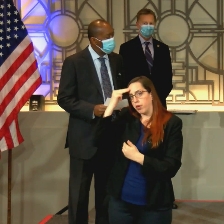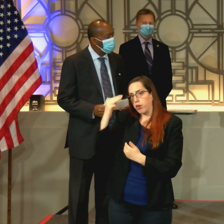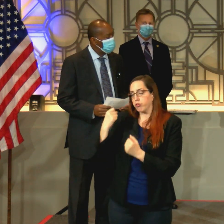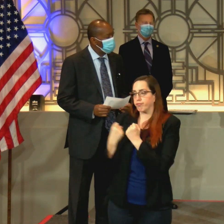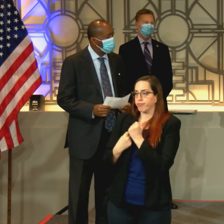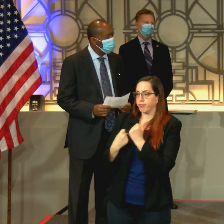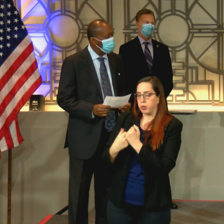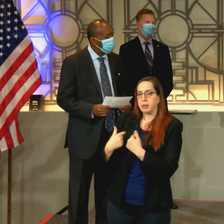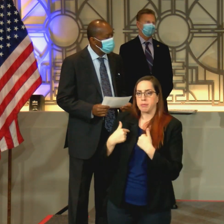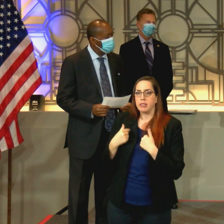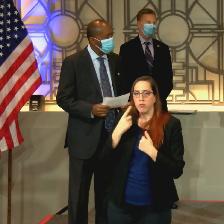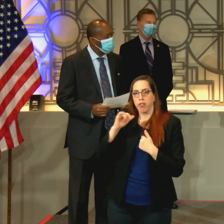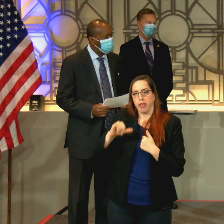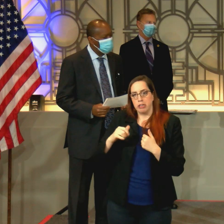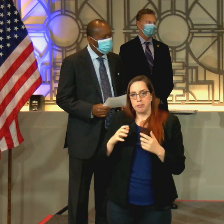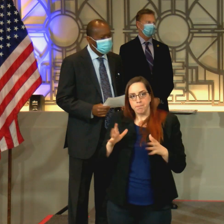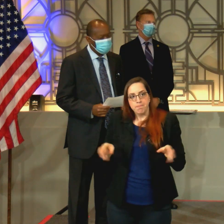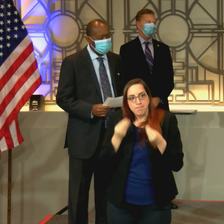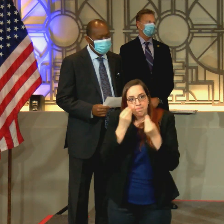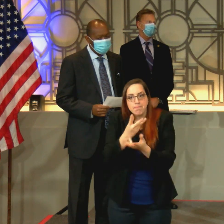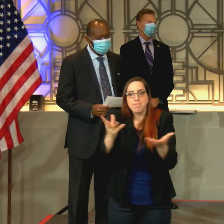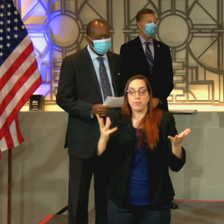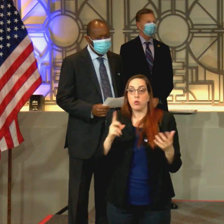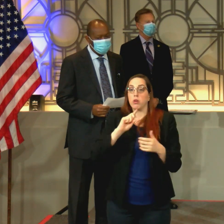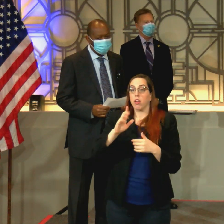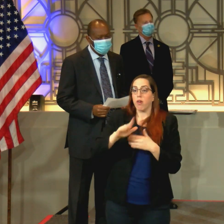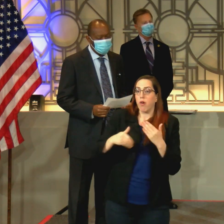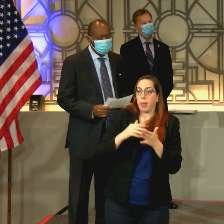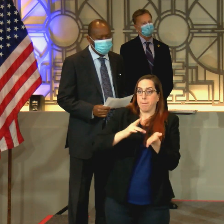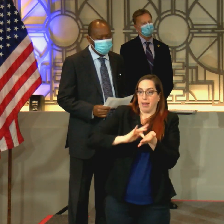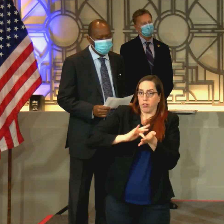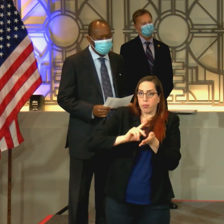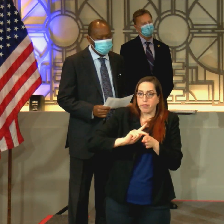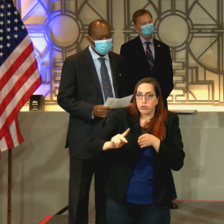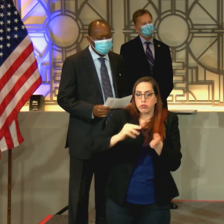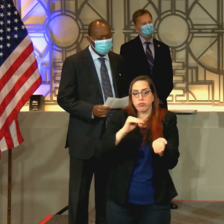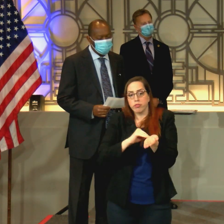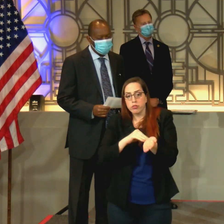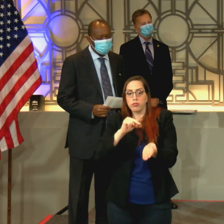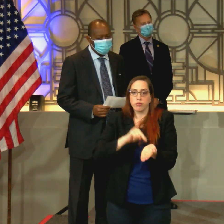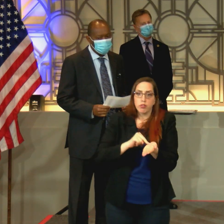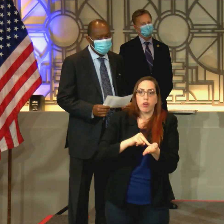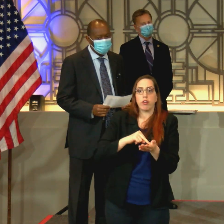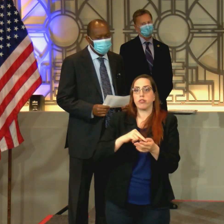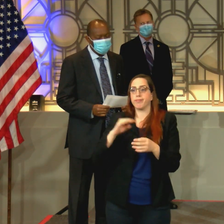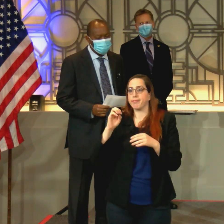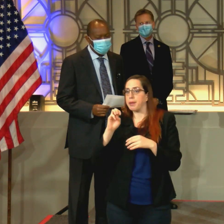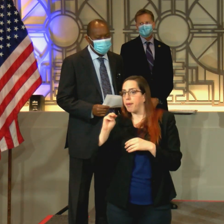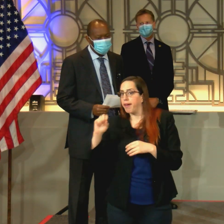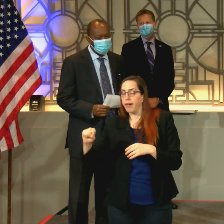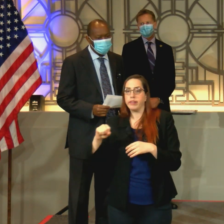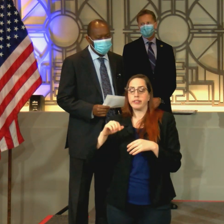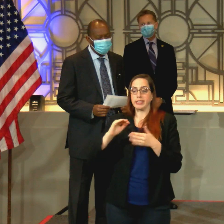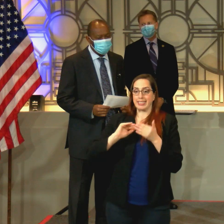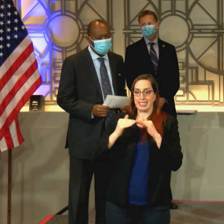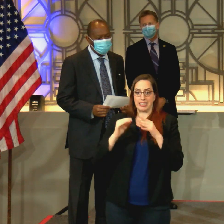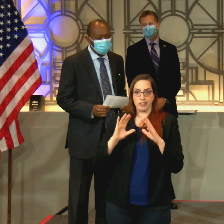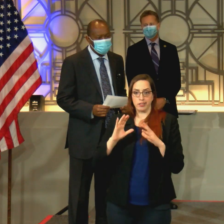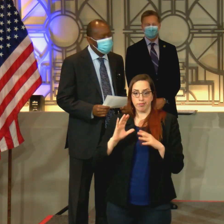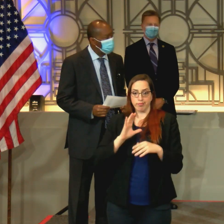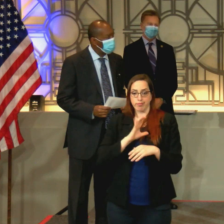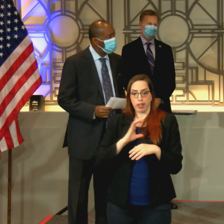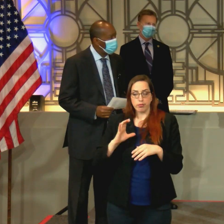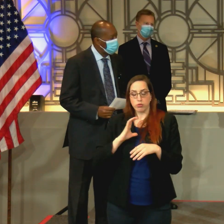back and supporting me on this effort, and all the frontline medical professionals, first responders, and city council for supporting this as